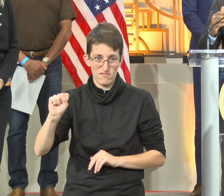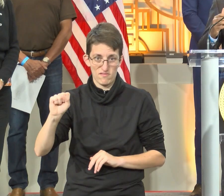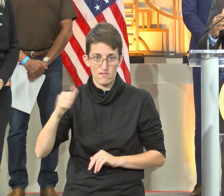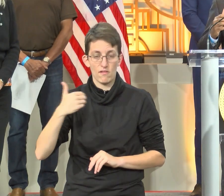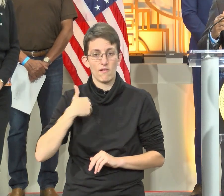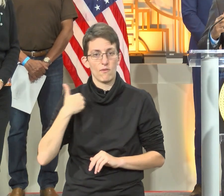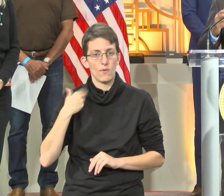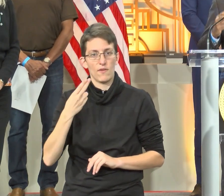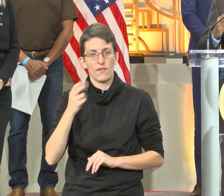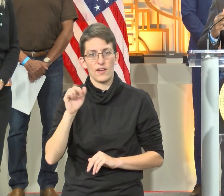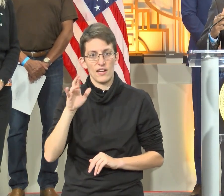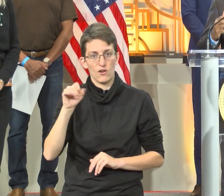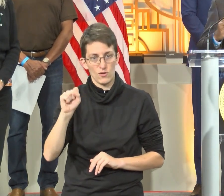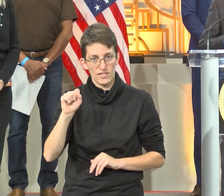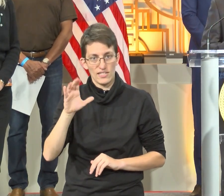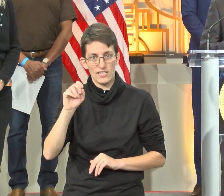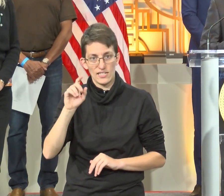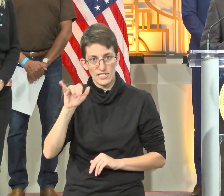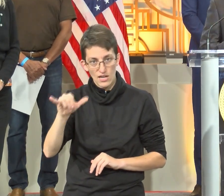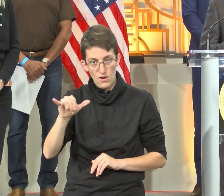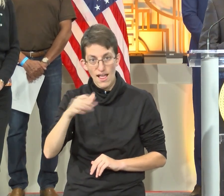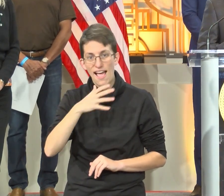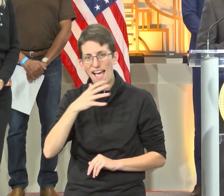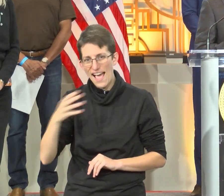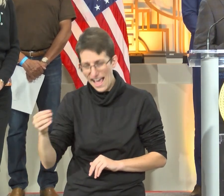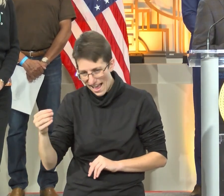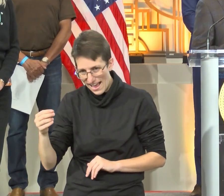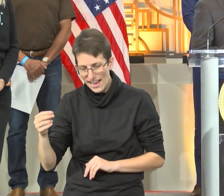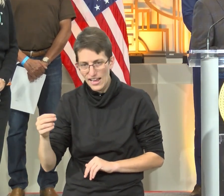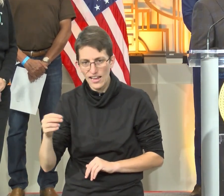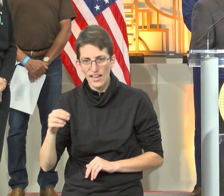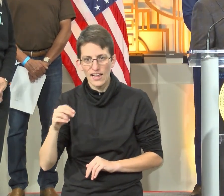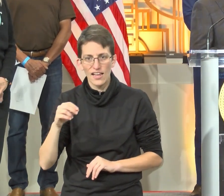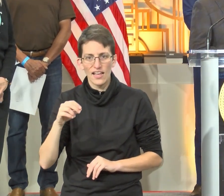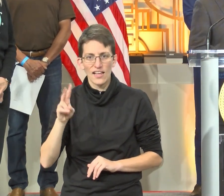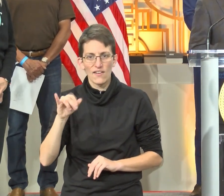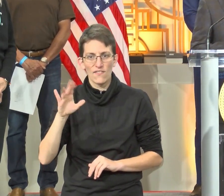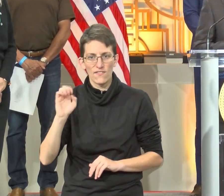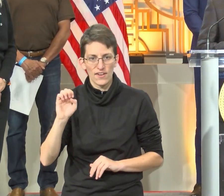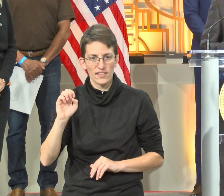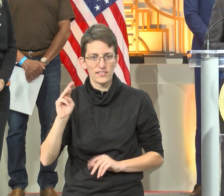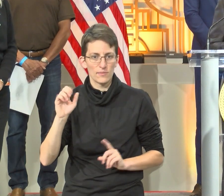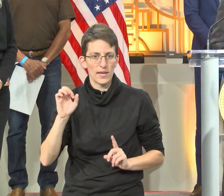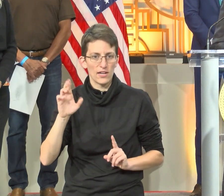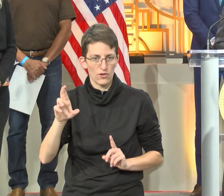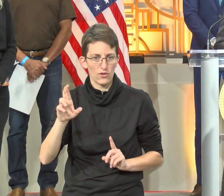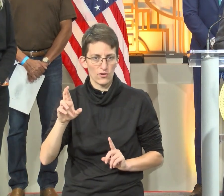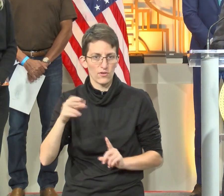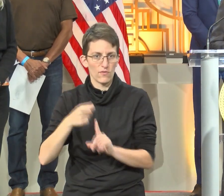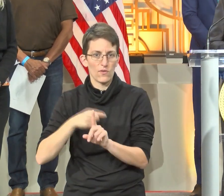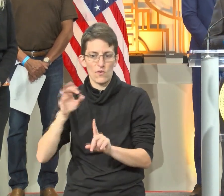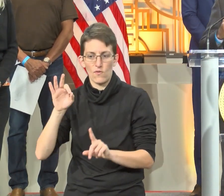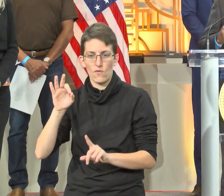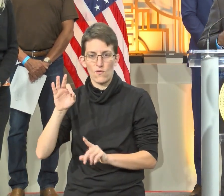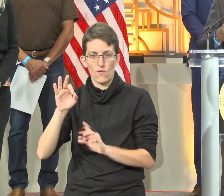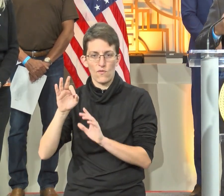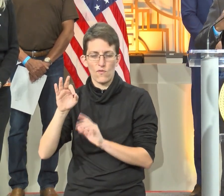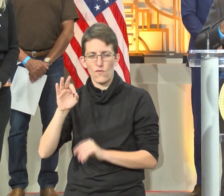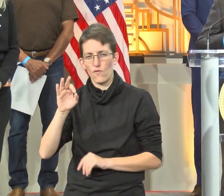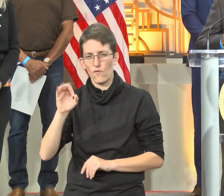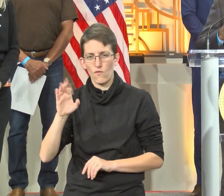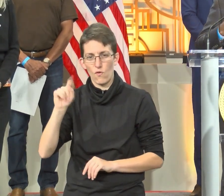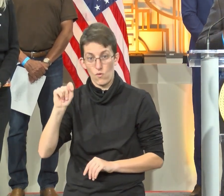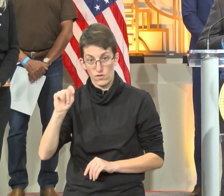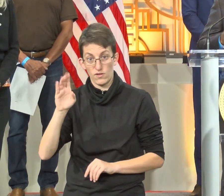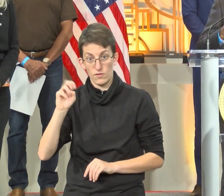Harris County as well as, Vice Mayor Pro Tem, some Fort Bend. So let me just say to those individuals in Fort Bend that